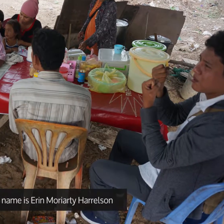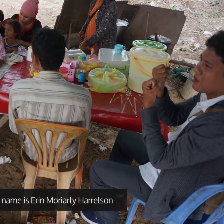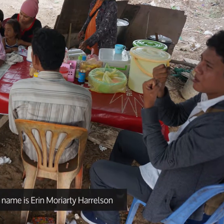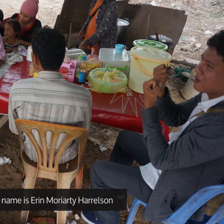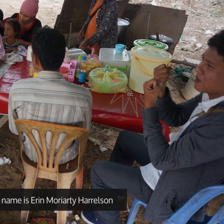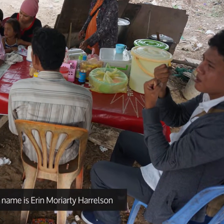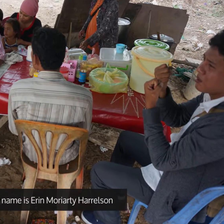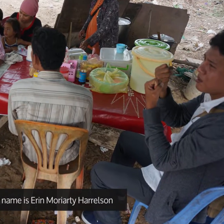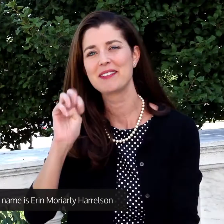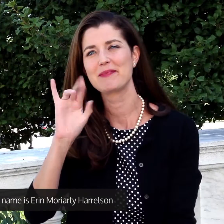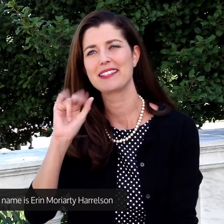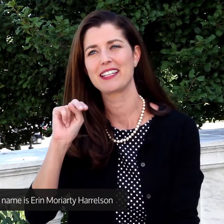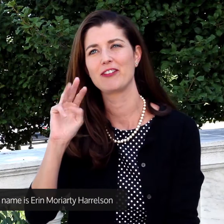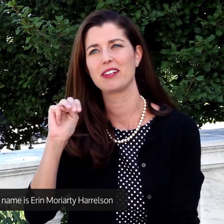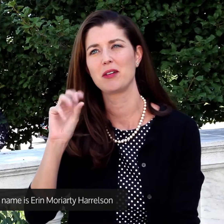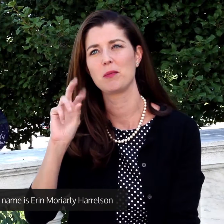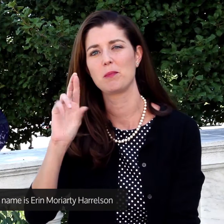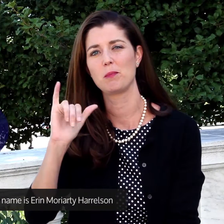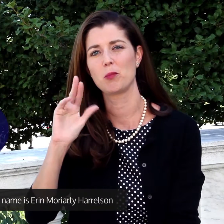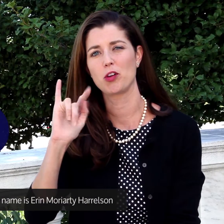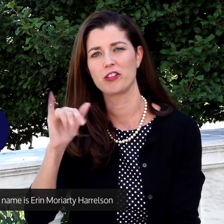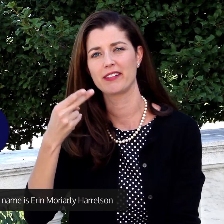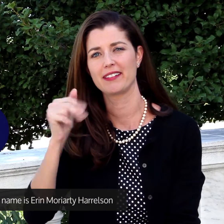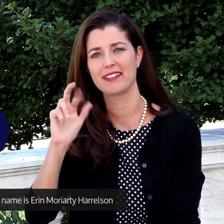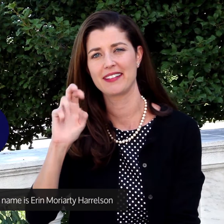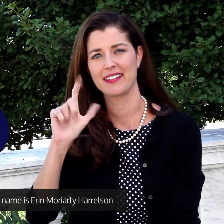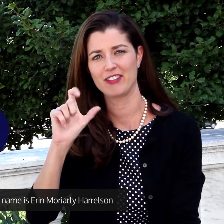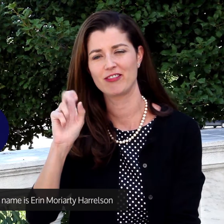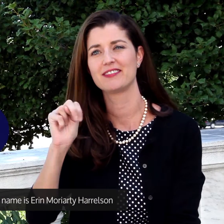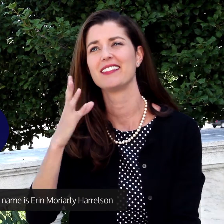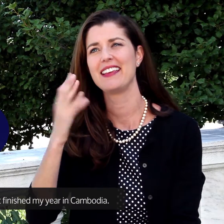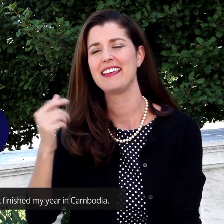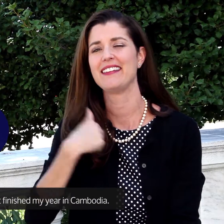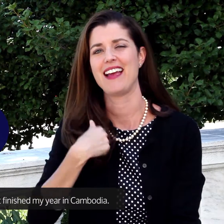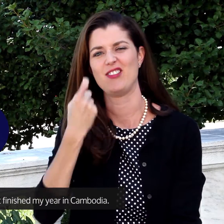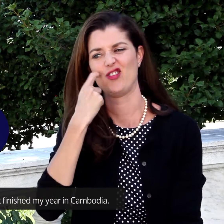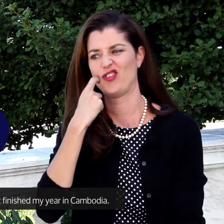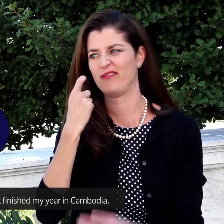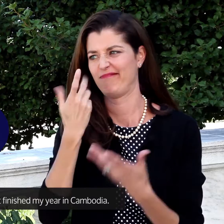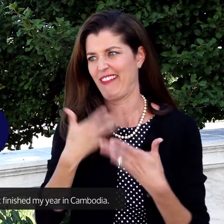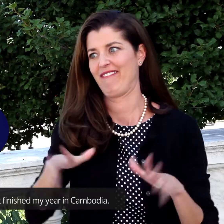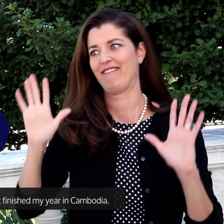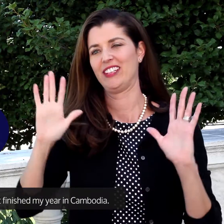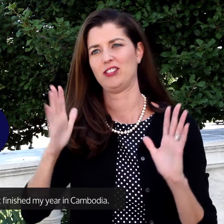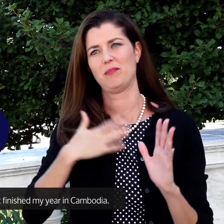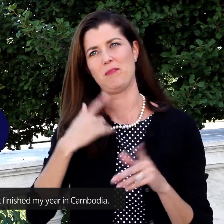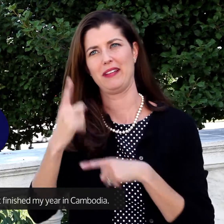Hello, my name is Erin Moriarty Harrelson, and I just finished my year in Cambodia.